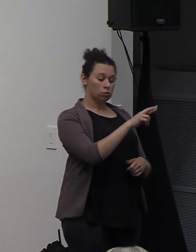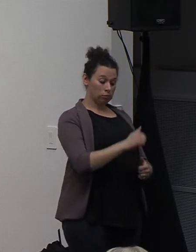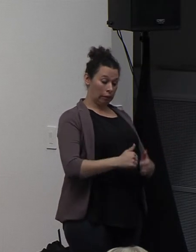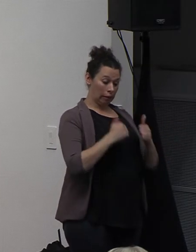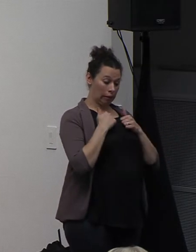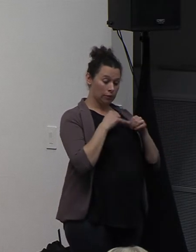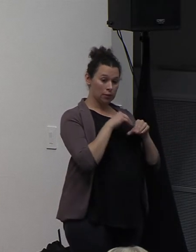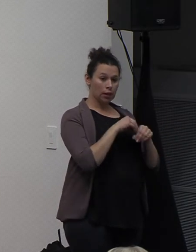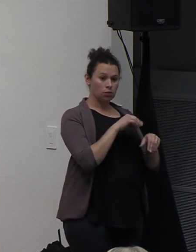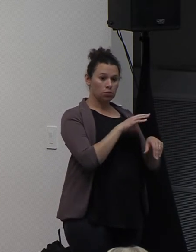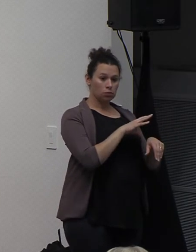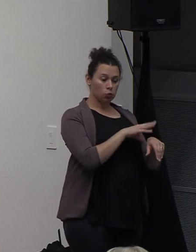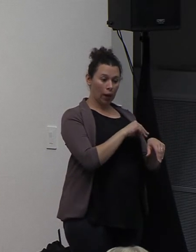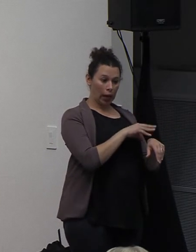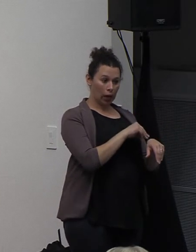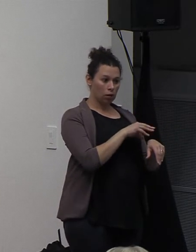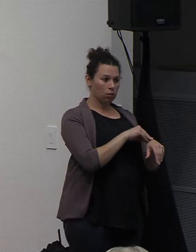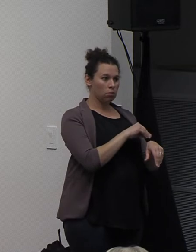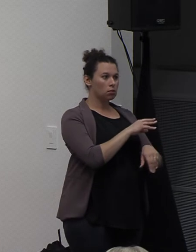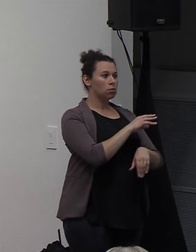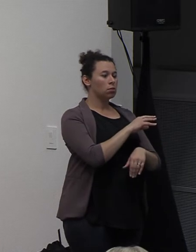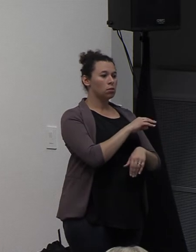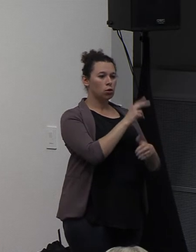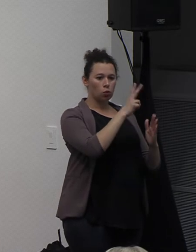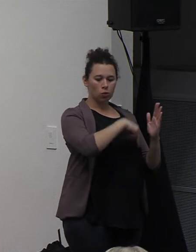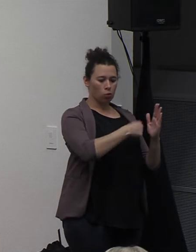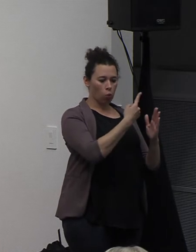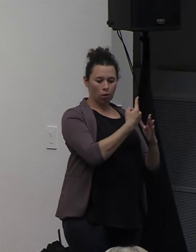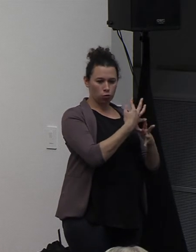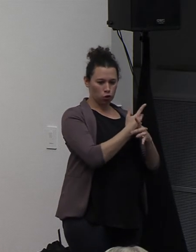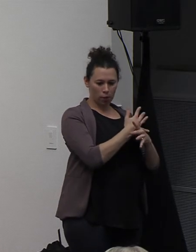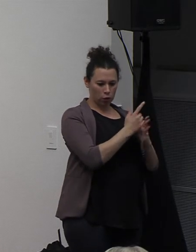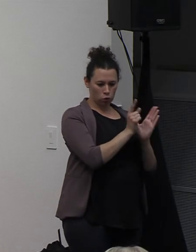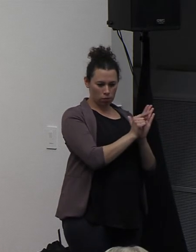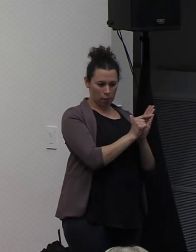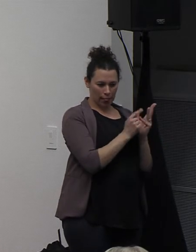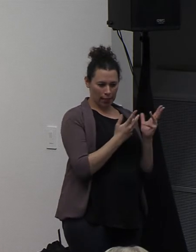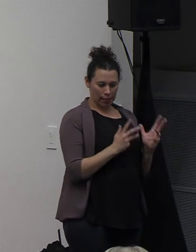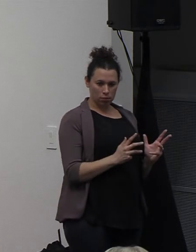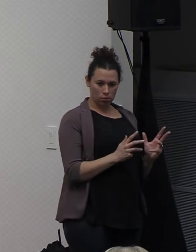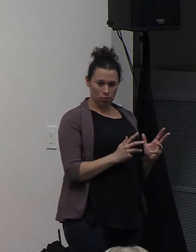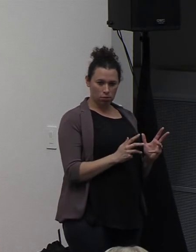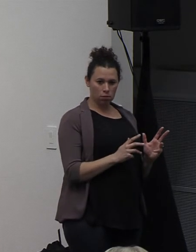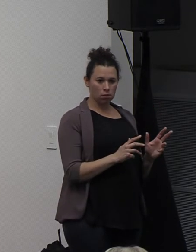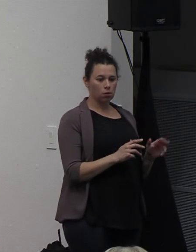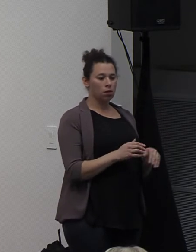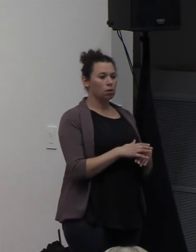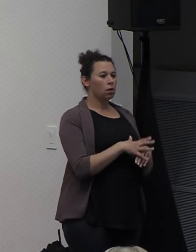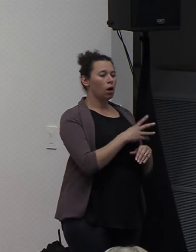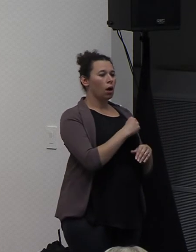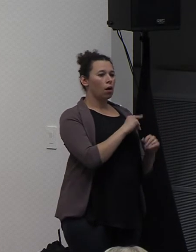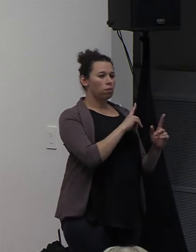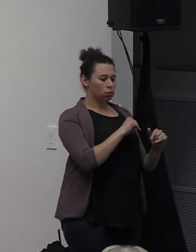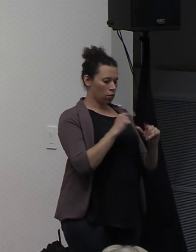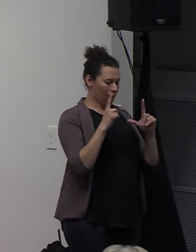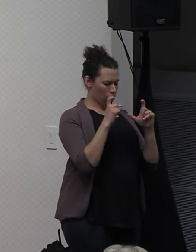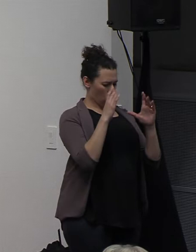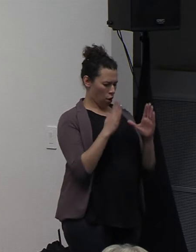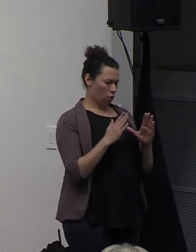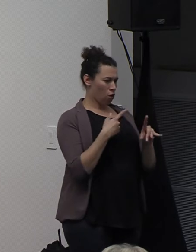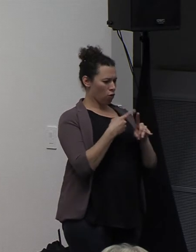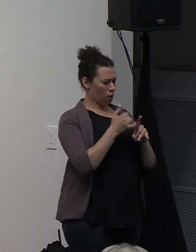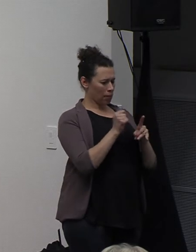Sweden, he read only one German newspaper, you know, and on the opening They came a photographer, a journalist from